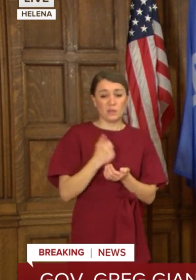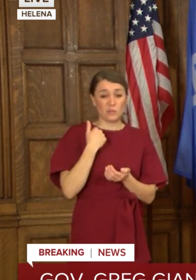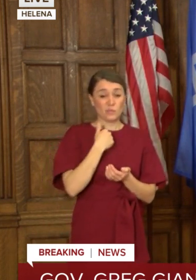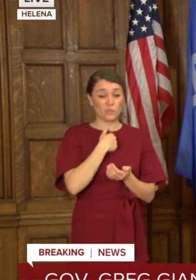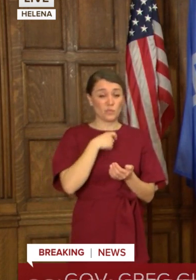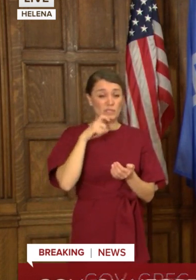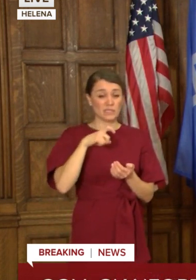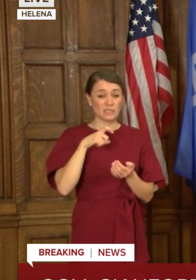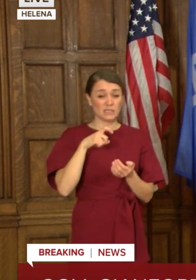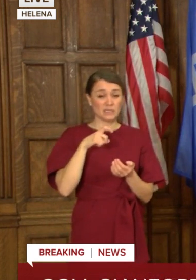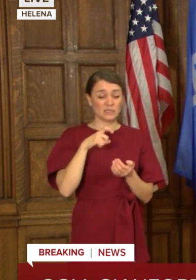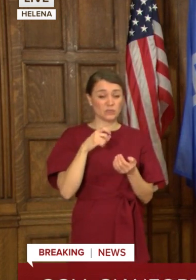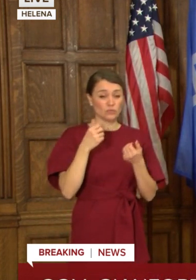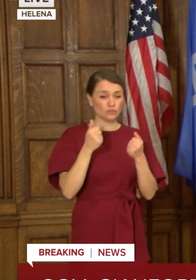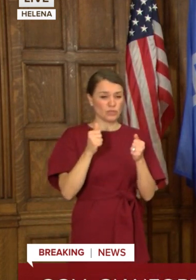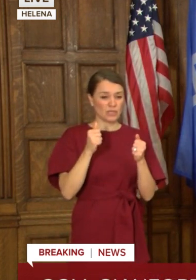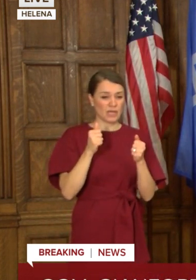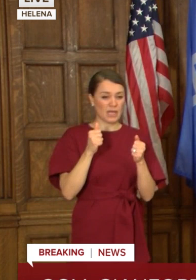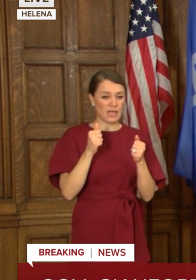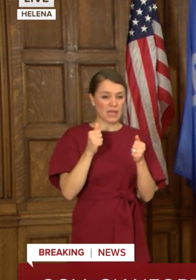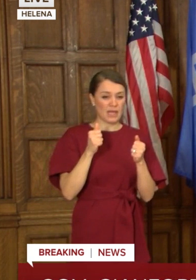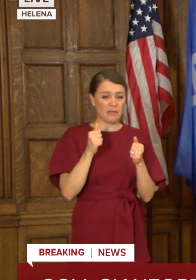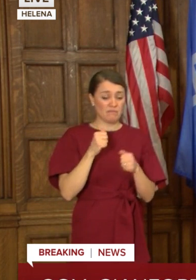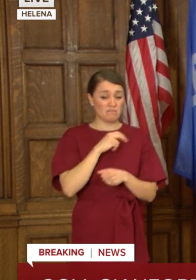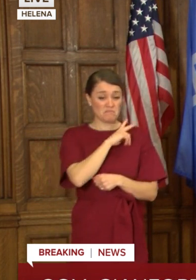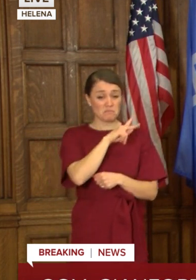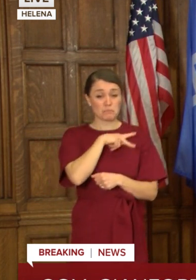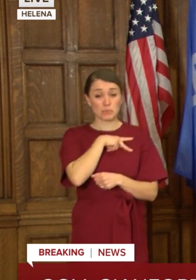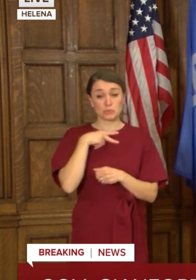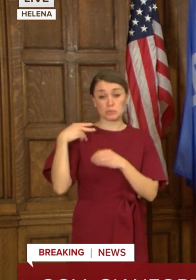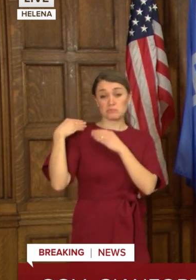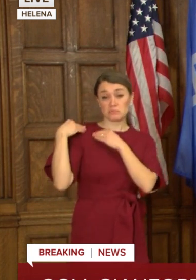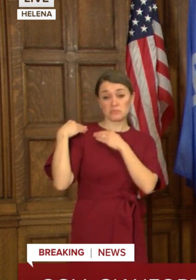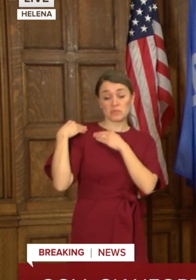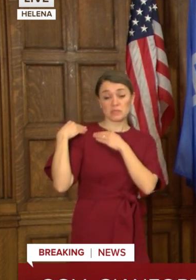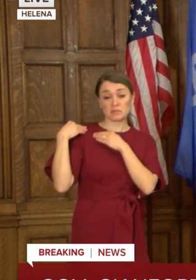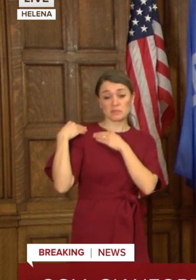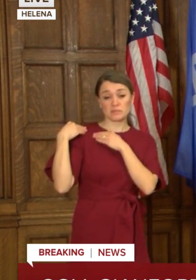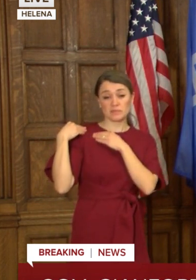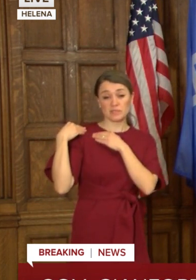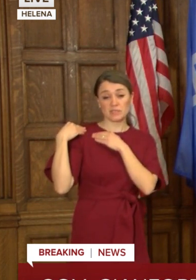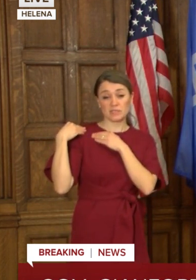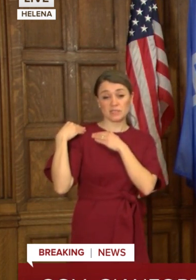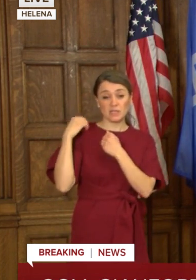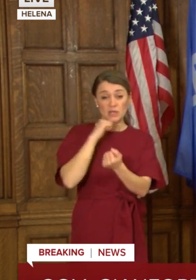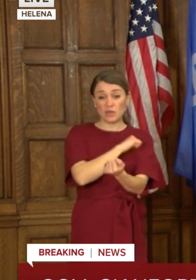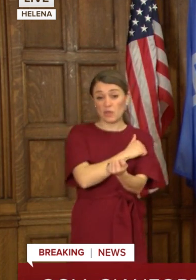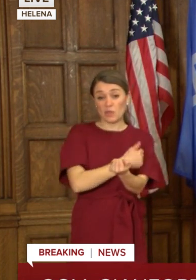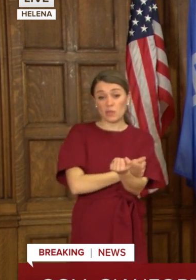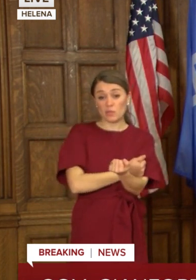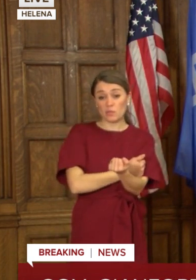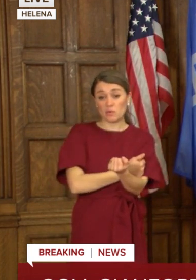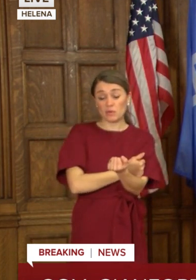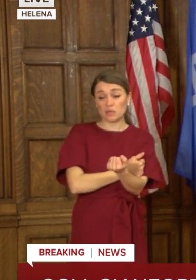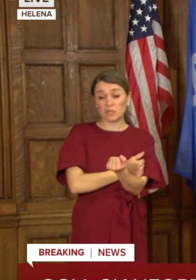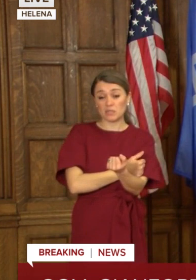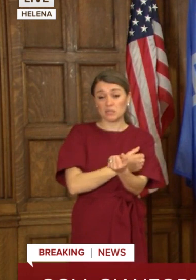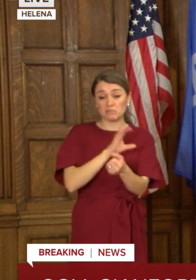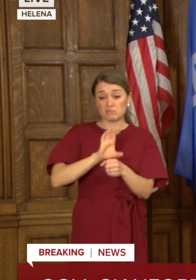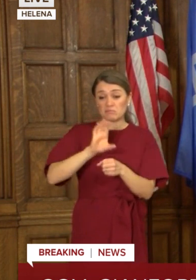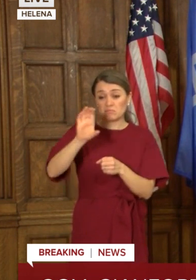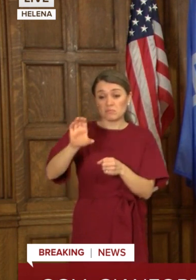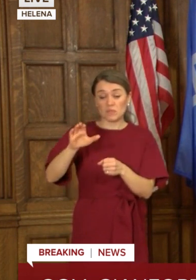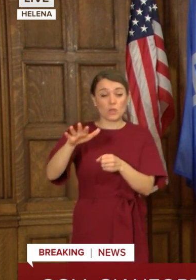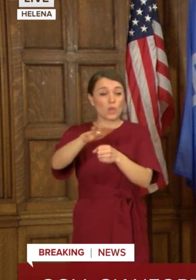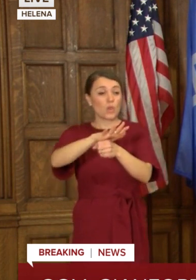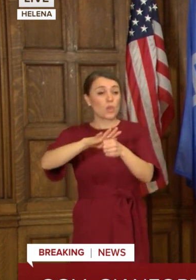to more a system of personal responsibility. Authority remains with these local health boards to make decisions based on what they think is best for